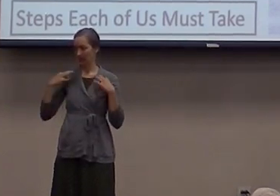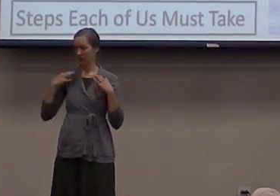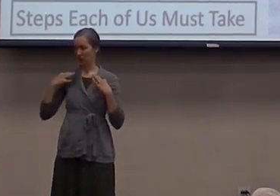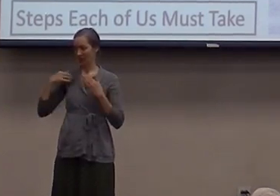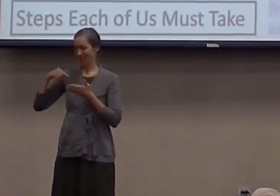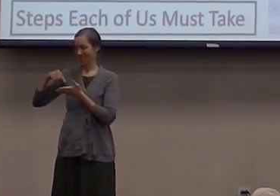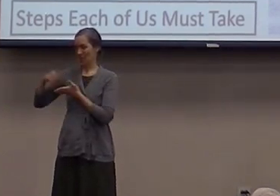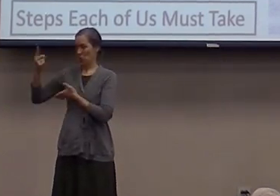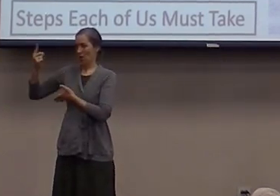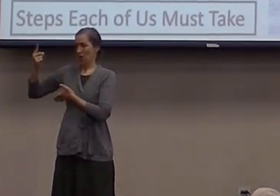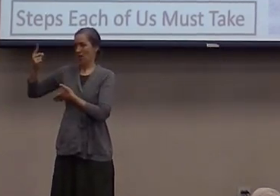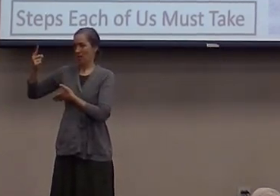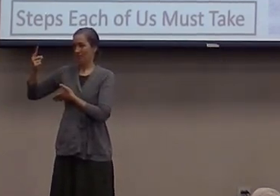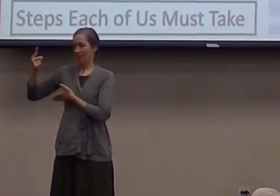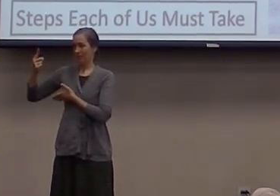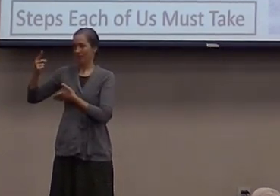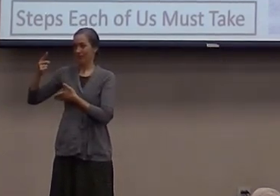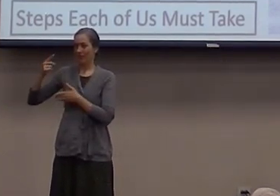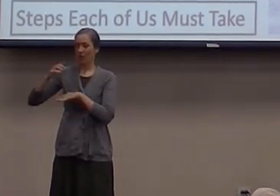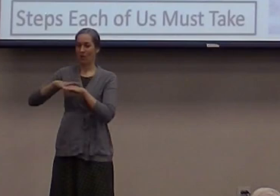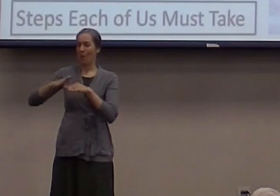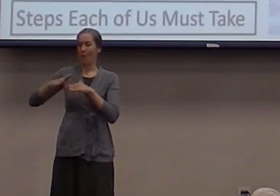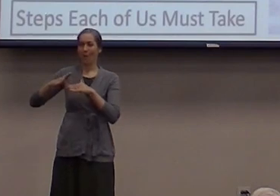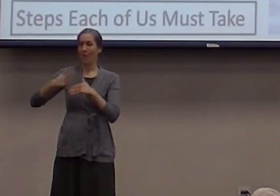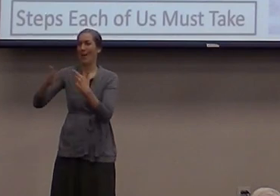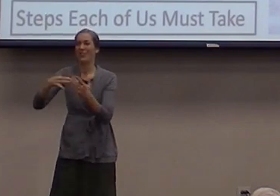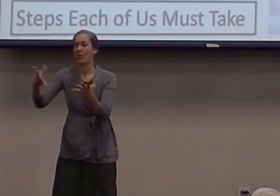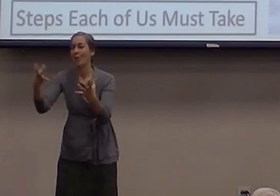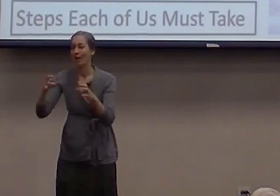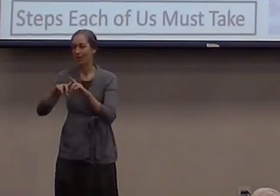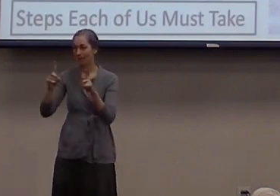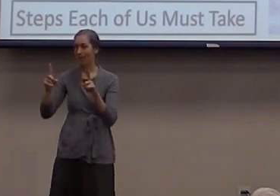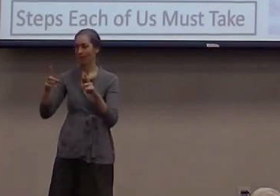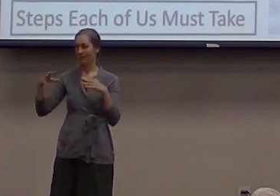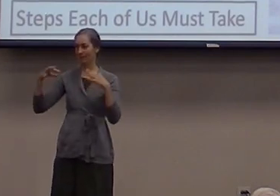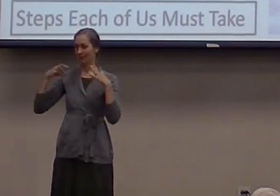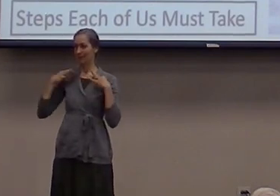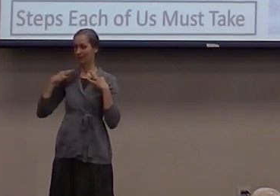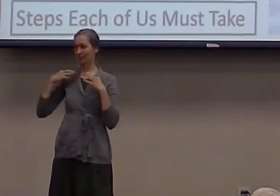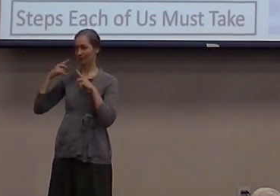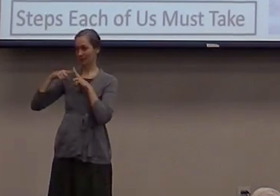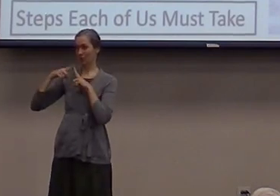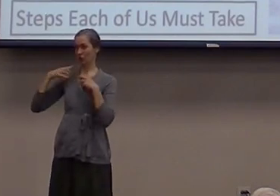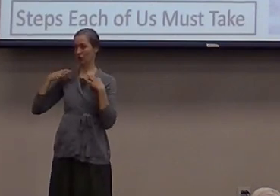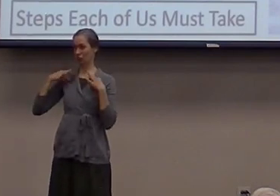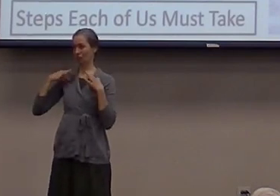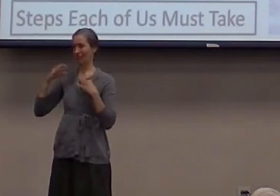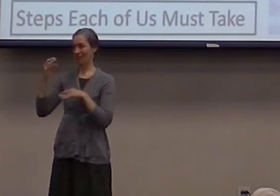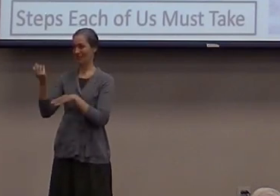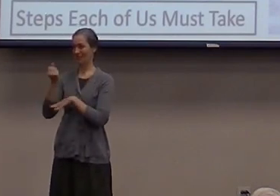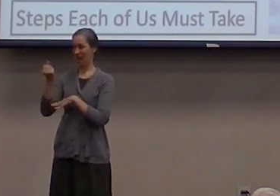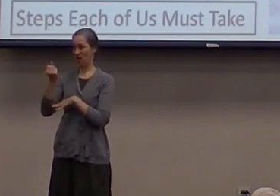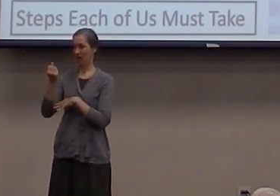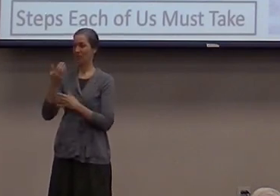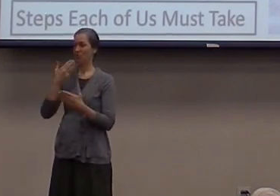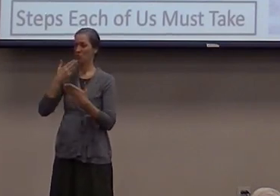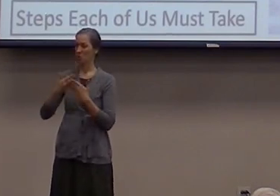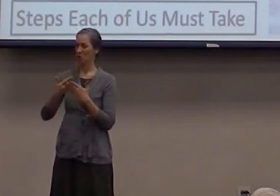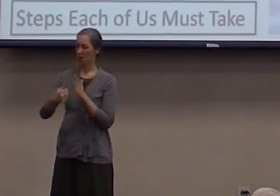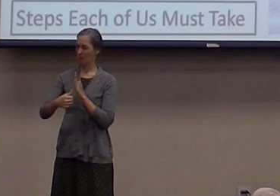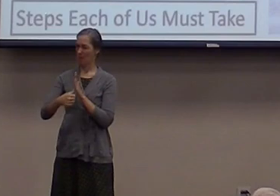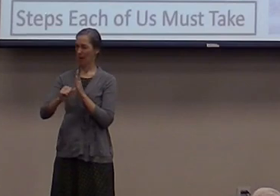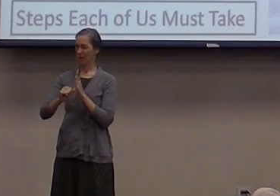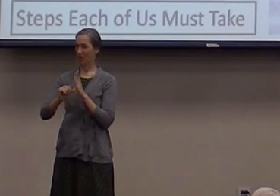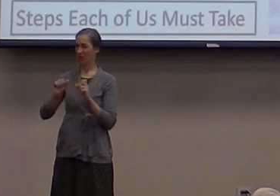wear whatever you want, but wear the t-shirt. I think that it will give a good impression as people see the